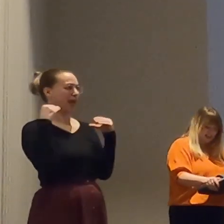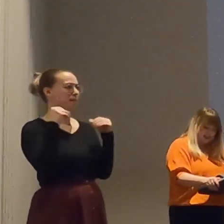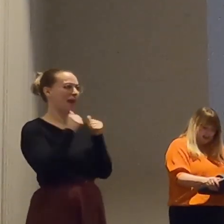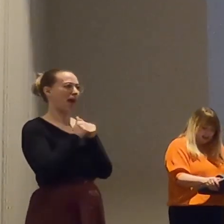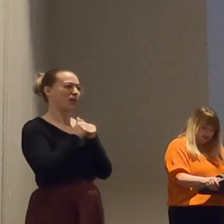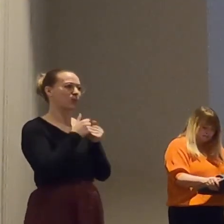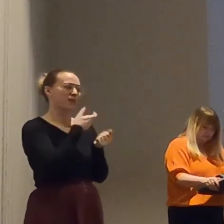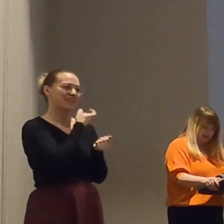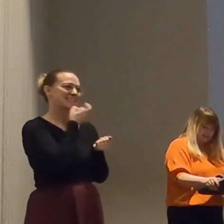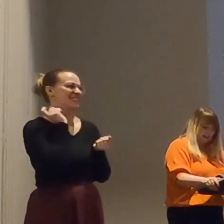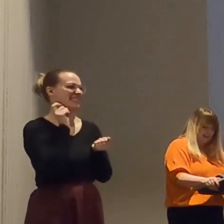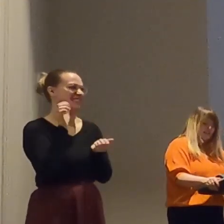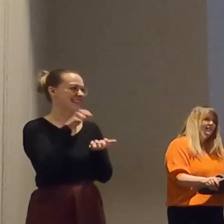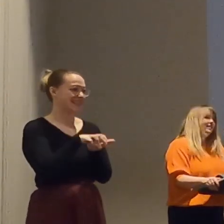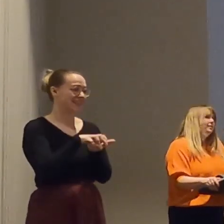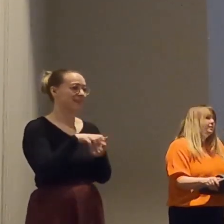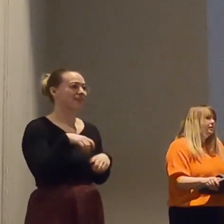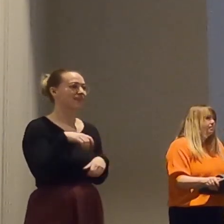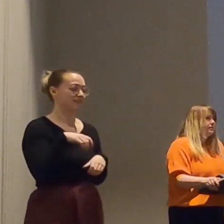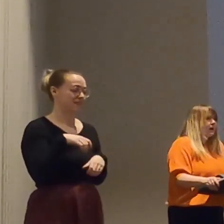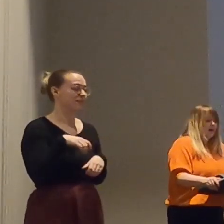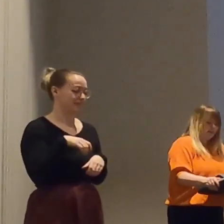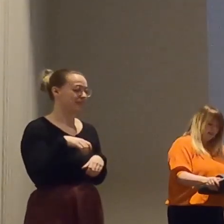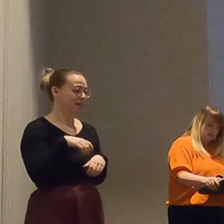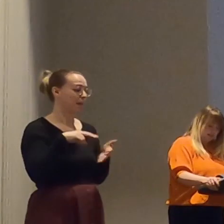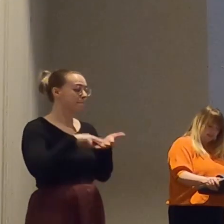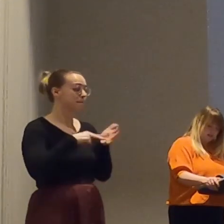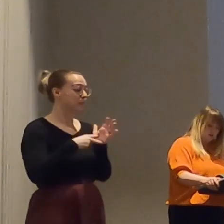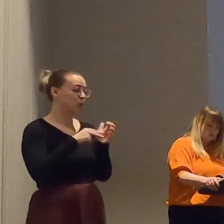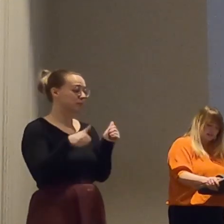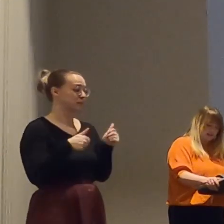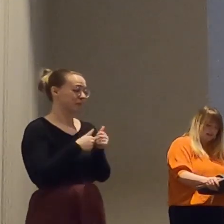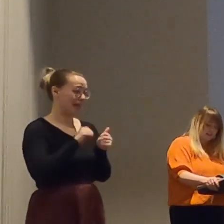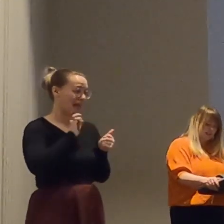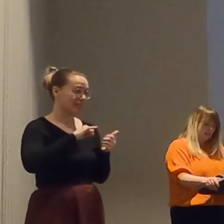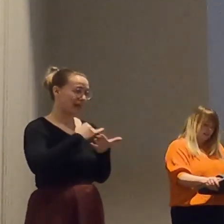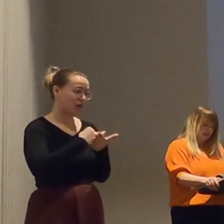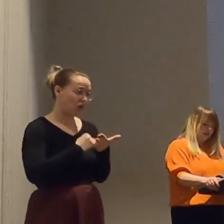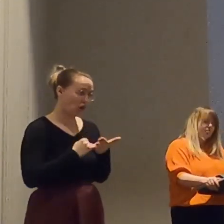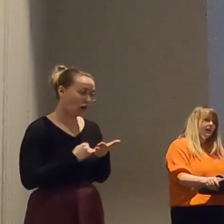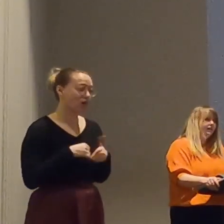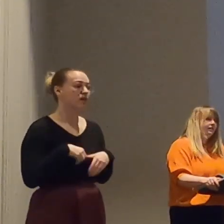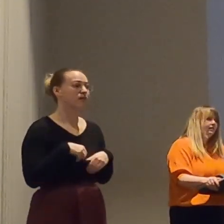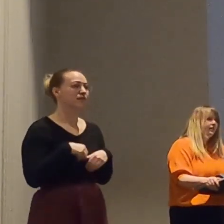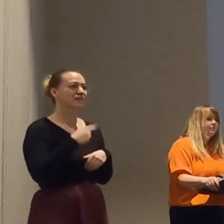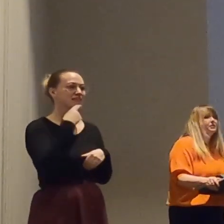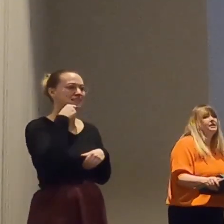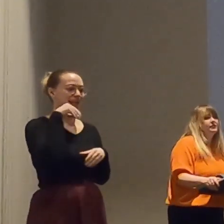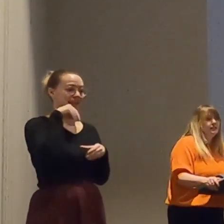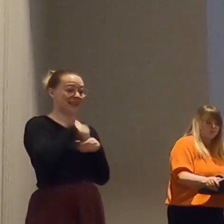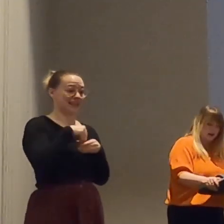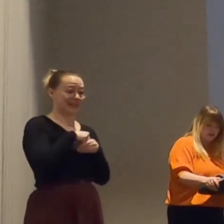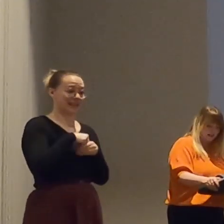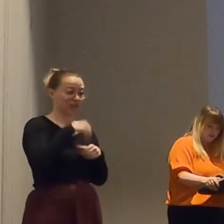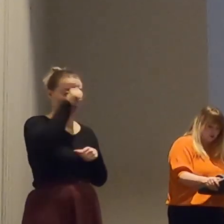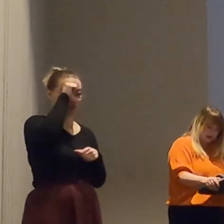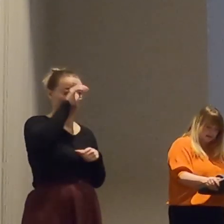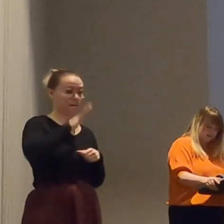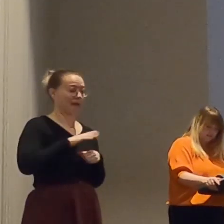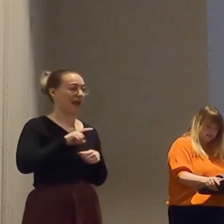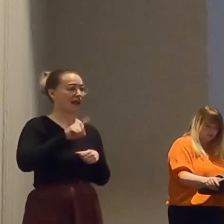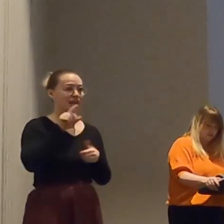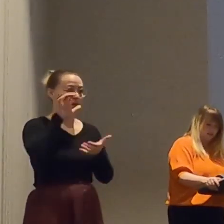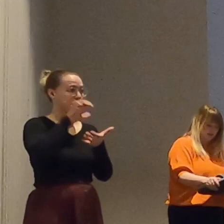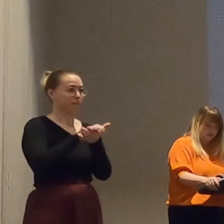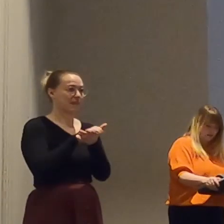teeth. And Guyton, the purpose behind this series was that Guyton says that inner man, he believes, is smiling no